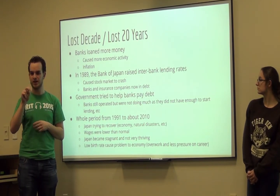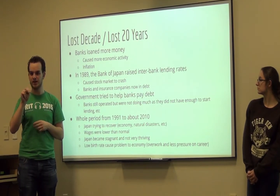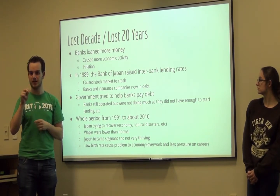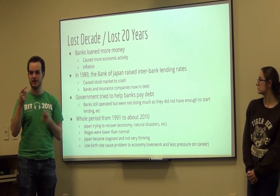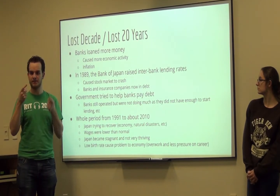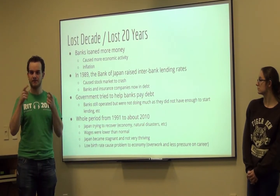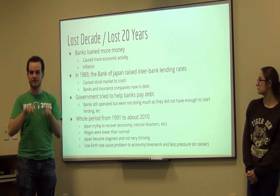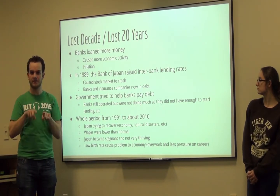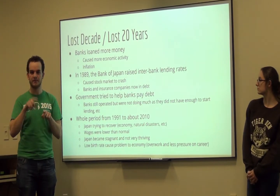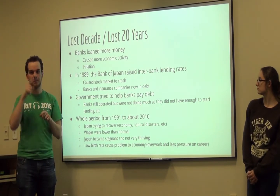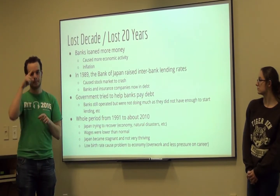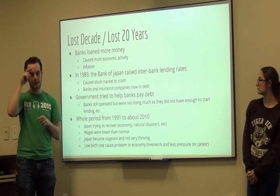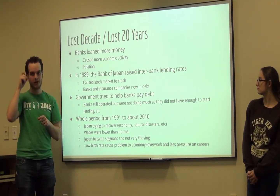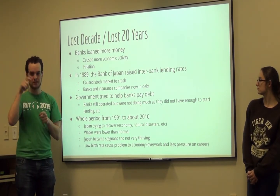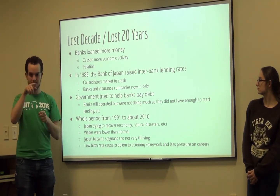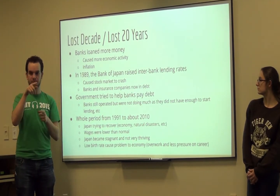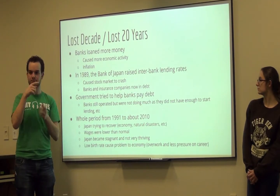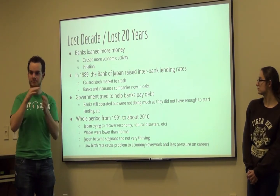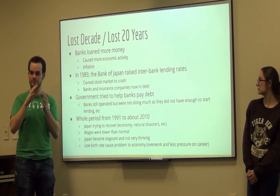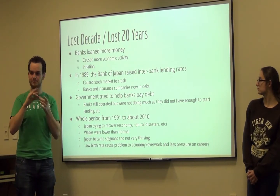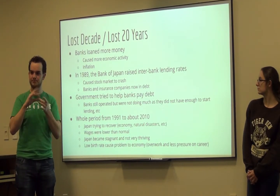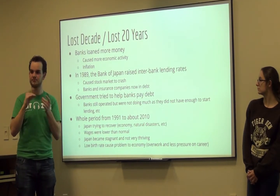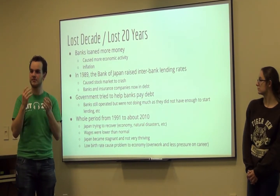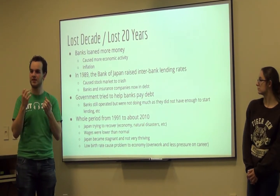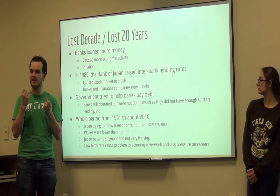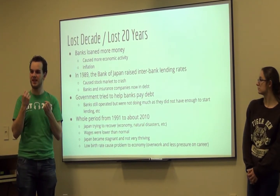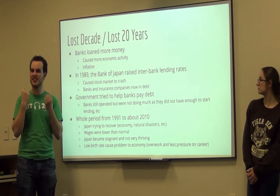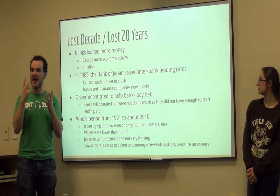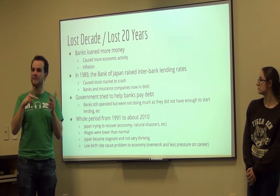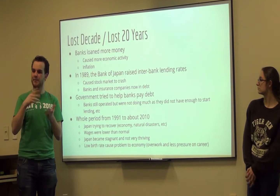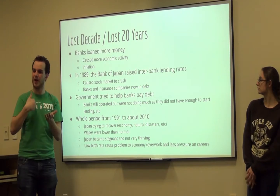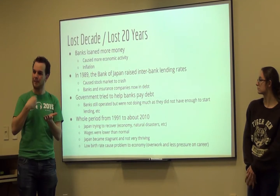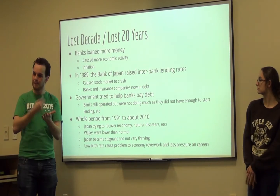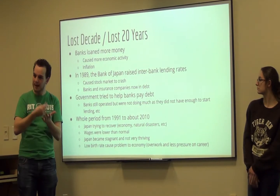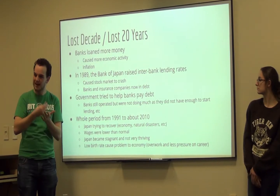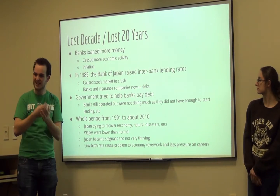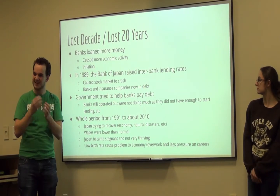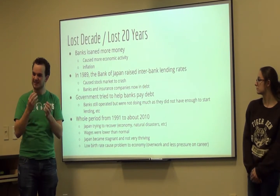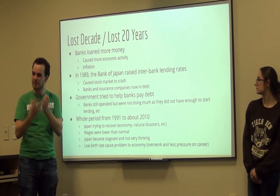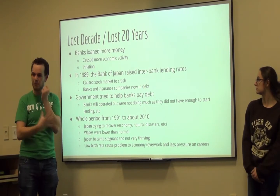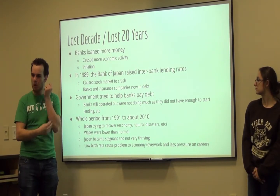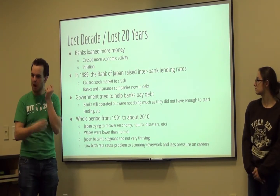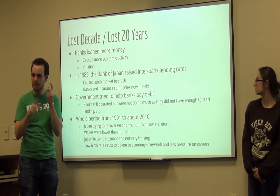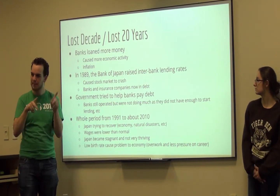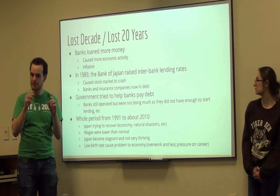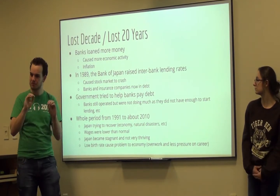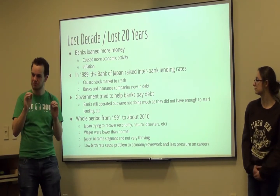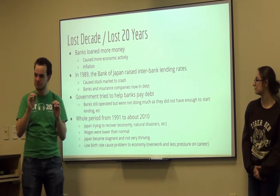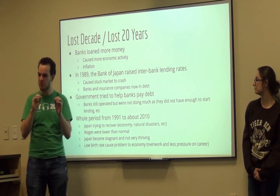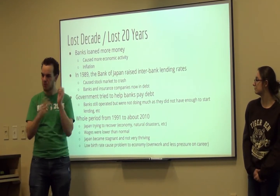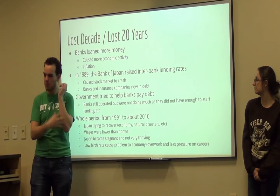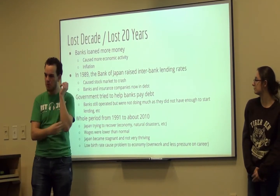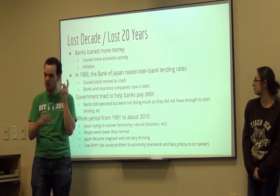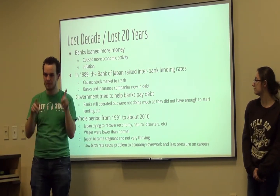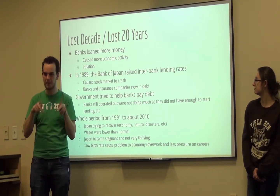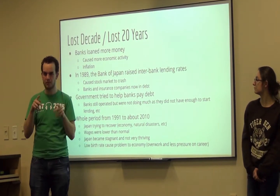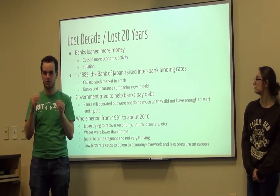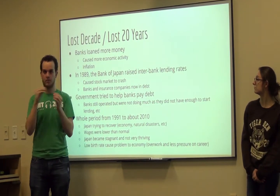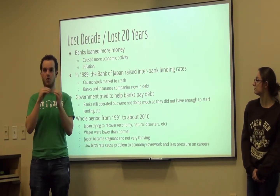there was a lot of inflation happening at that time, because a lot of people did have money, whereas other people were really